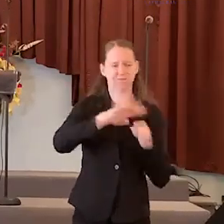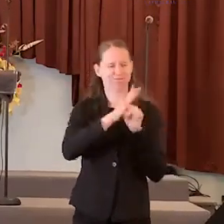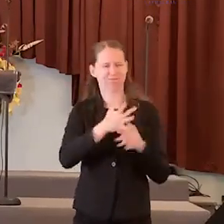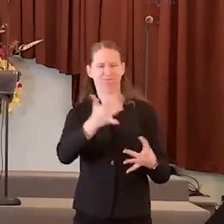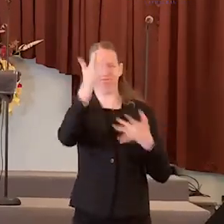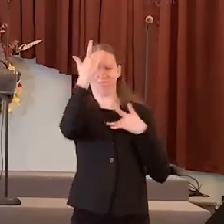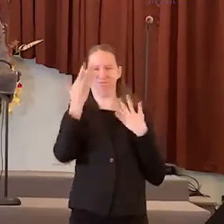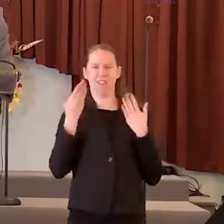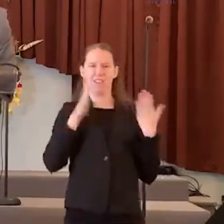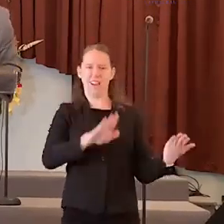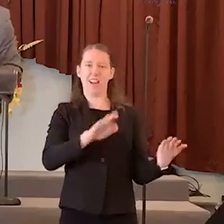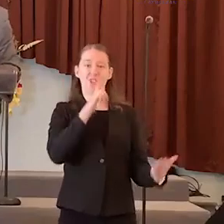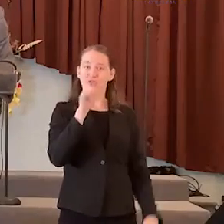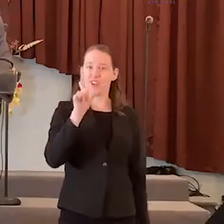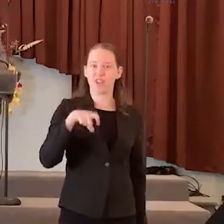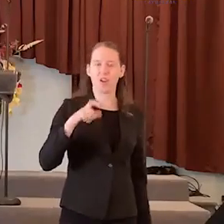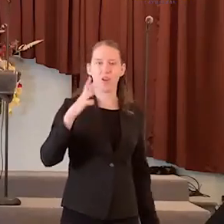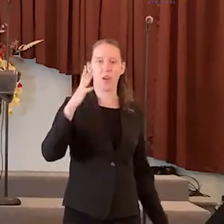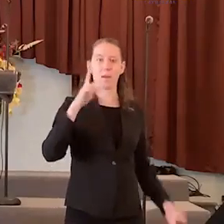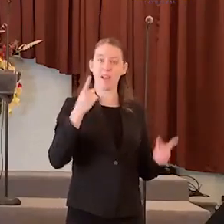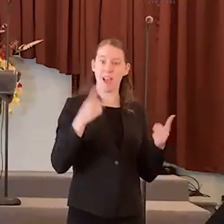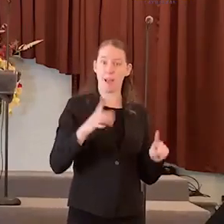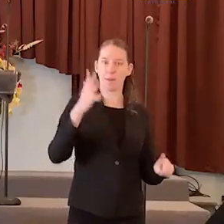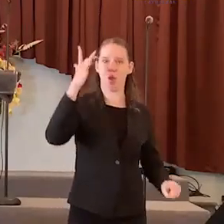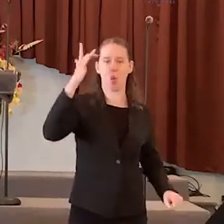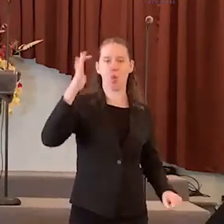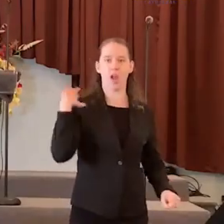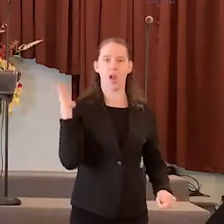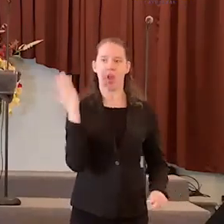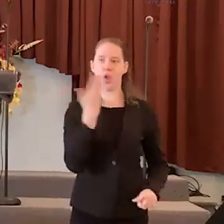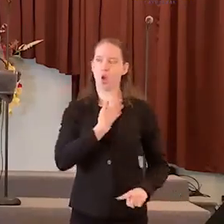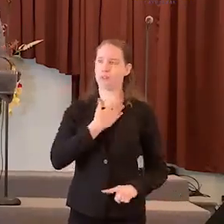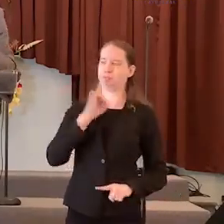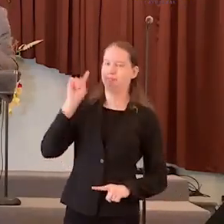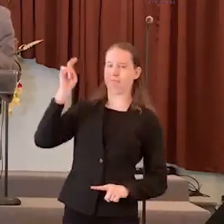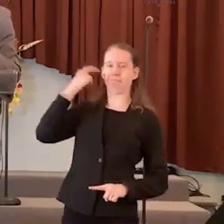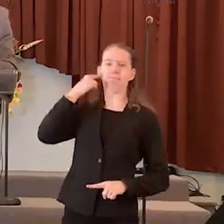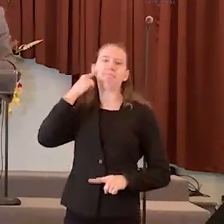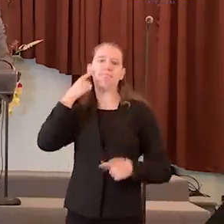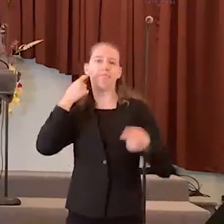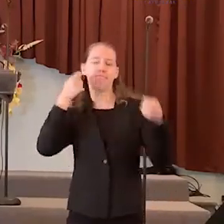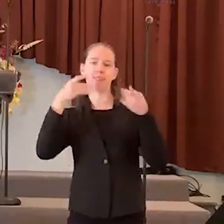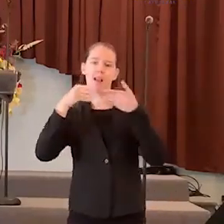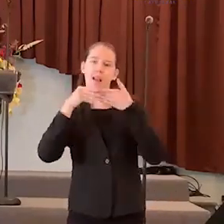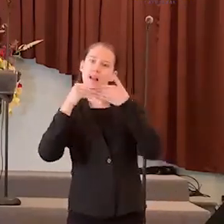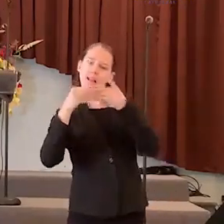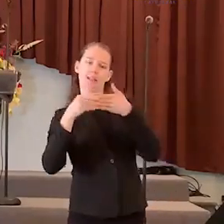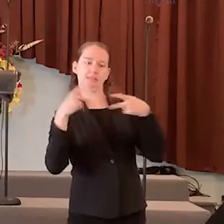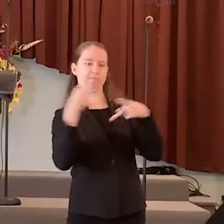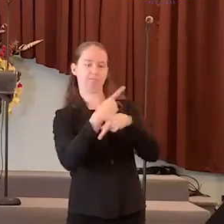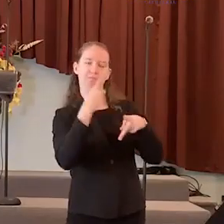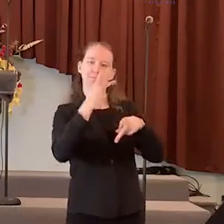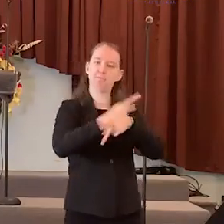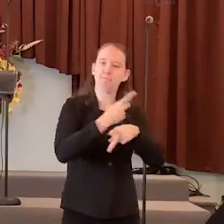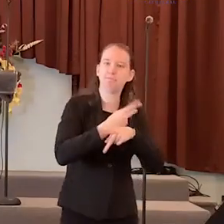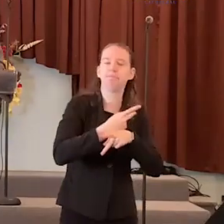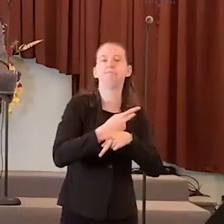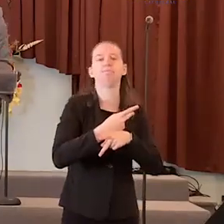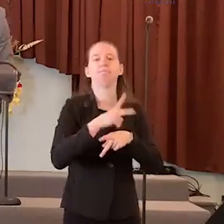unnecessarily due to the derelict of responsibility and mismanagement of leadership. Failed